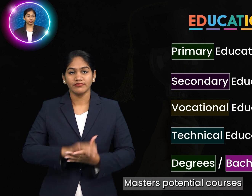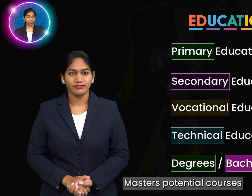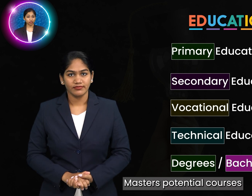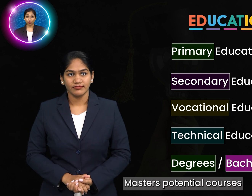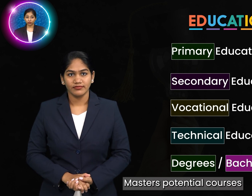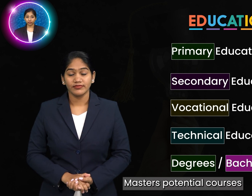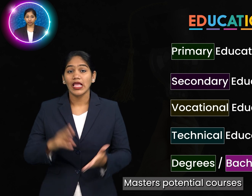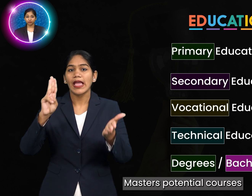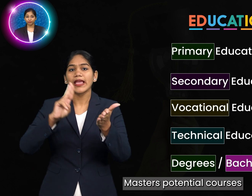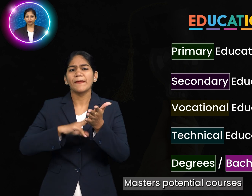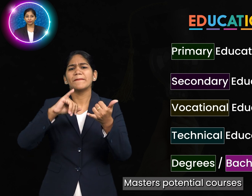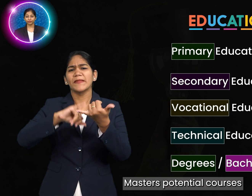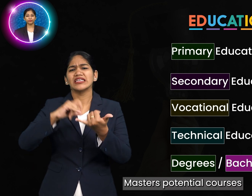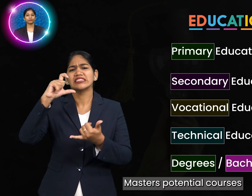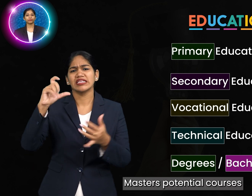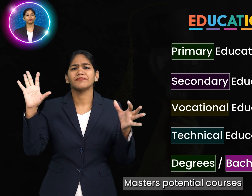master's potential courses